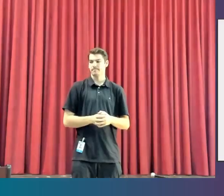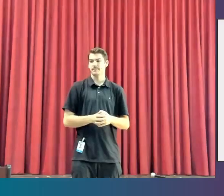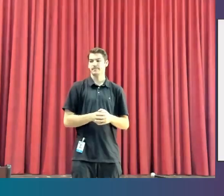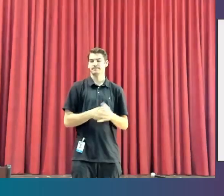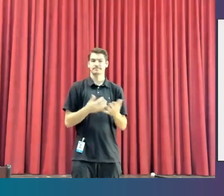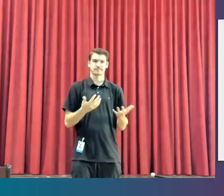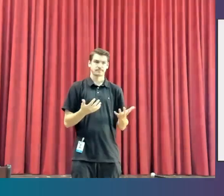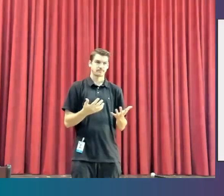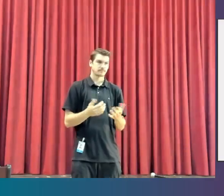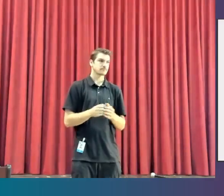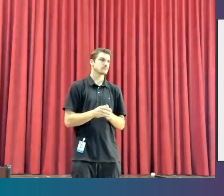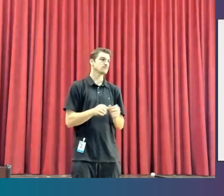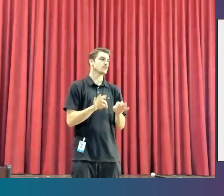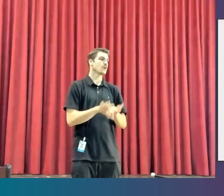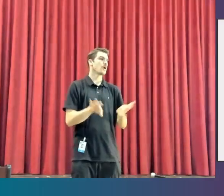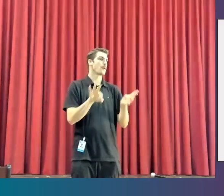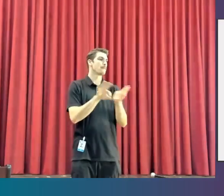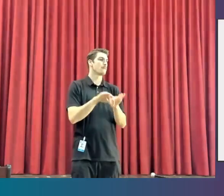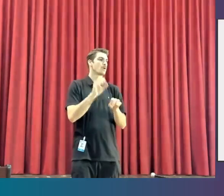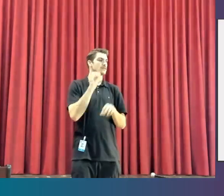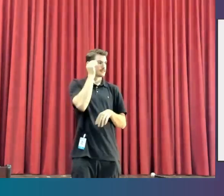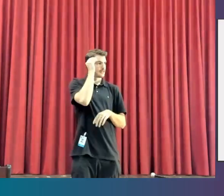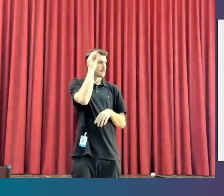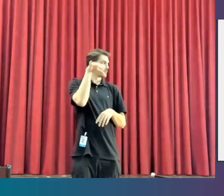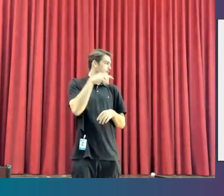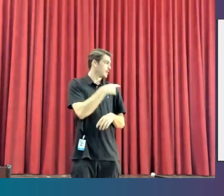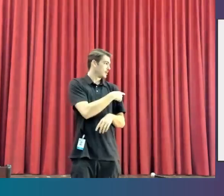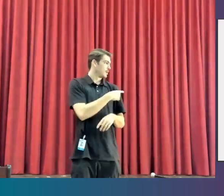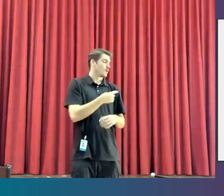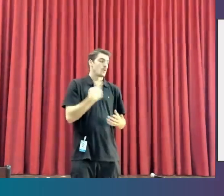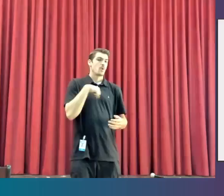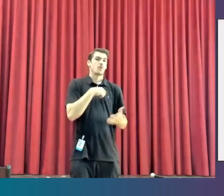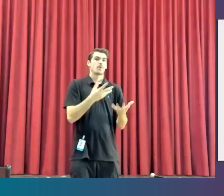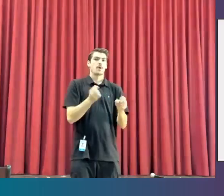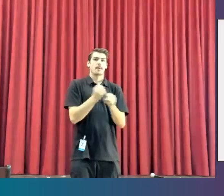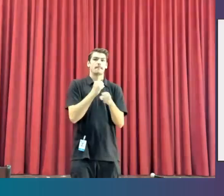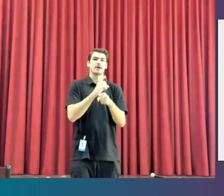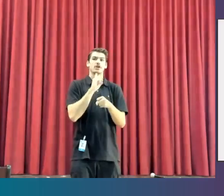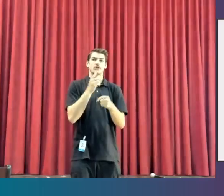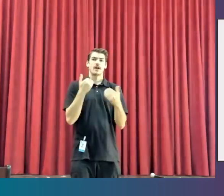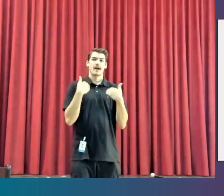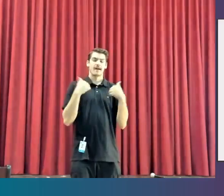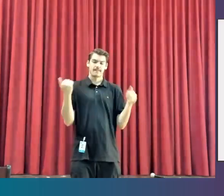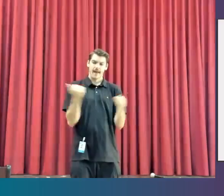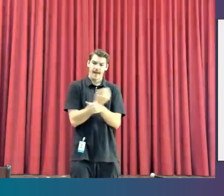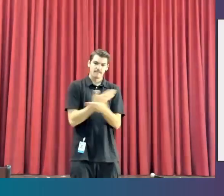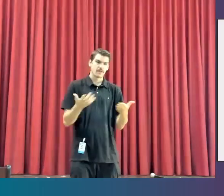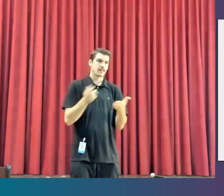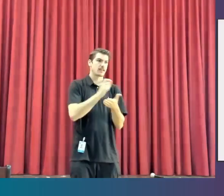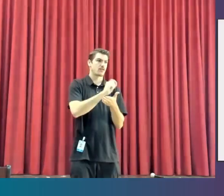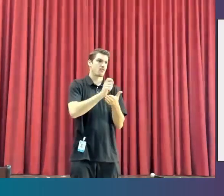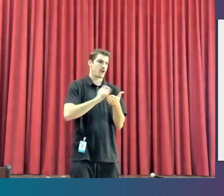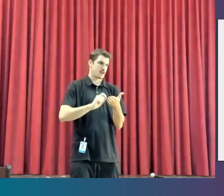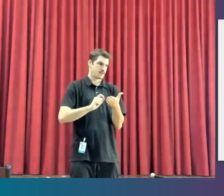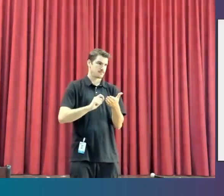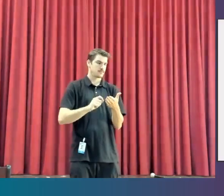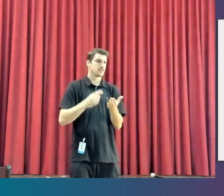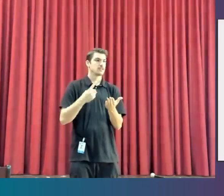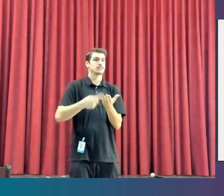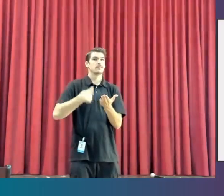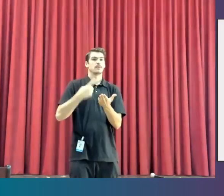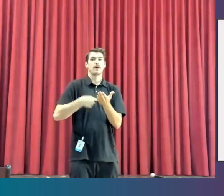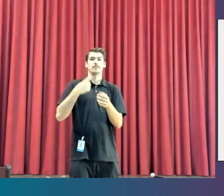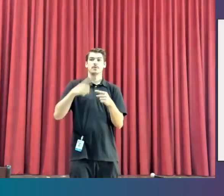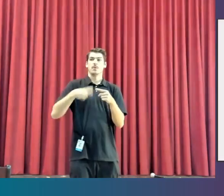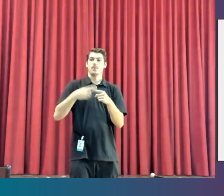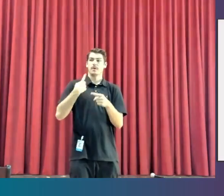So just some important tips. We want to make sure that we get everything in writing. Sometimes when we're signing a